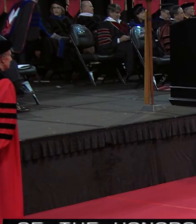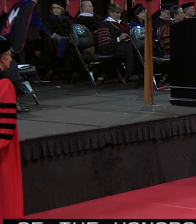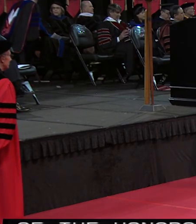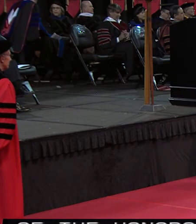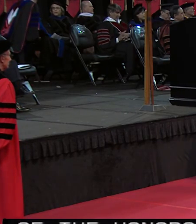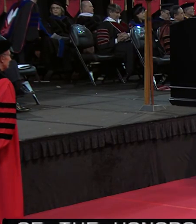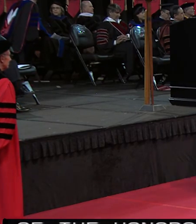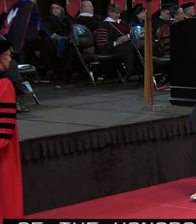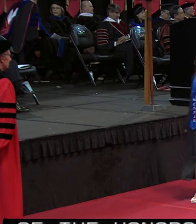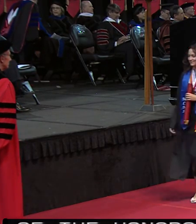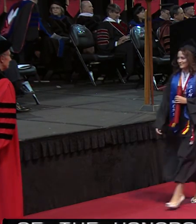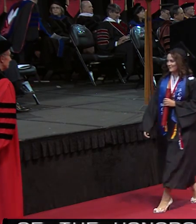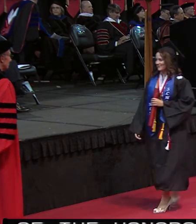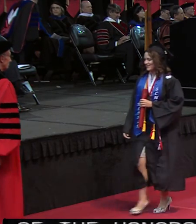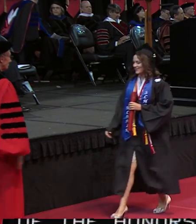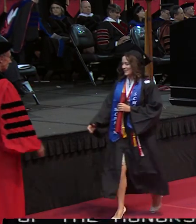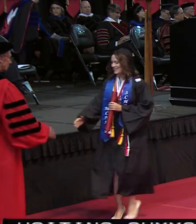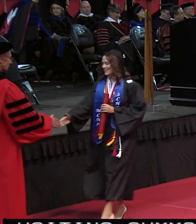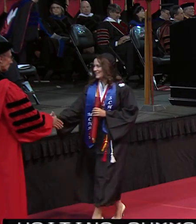Saharnik.